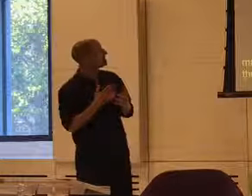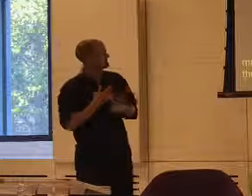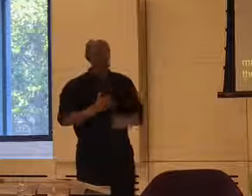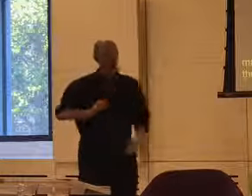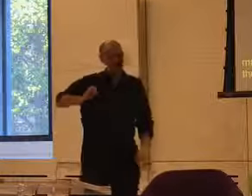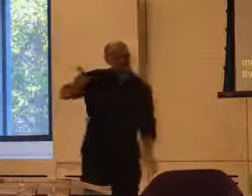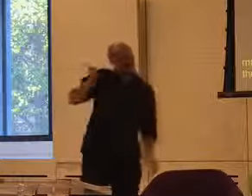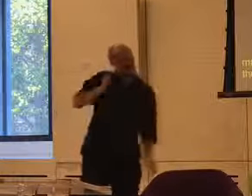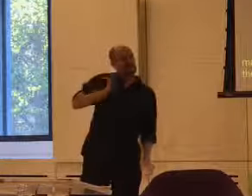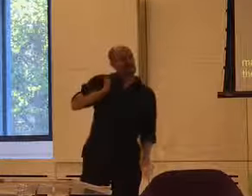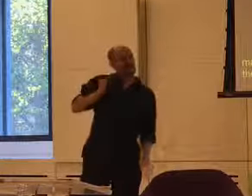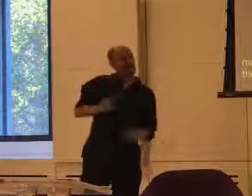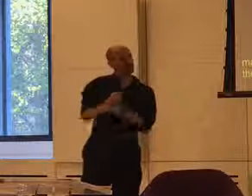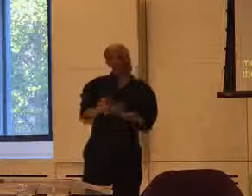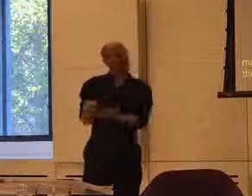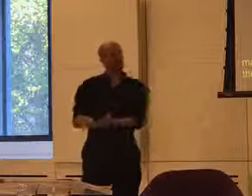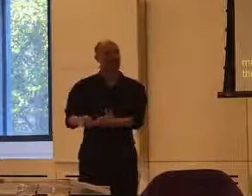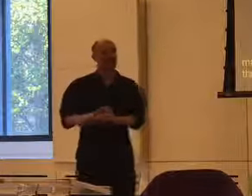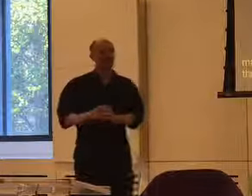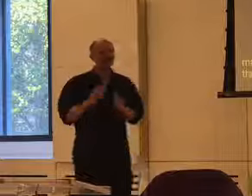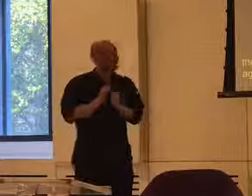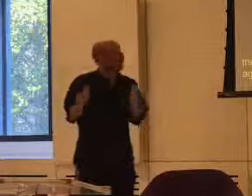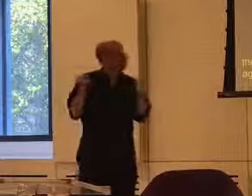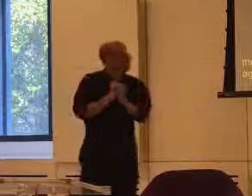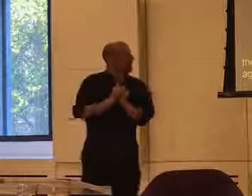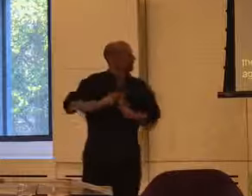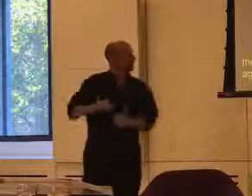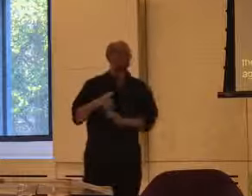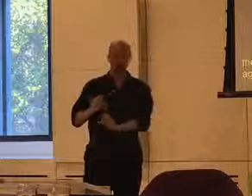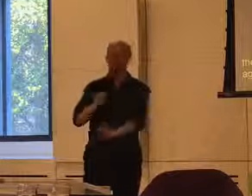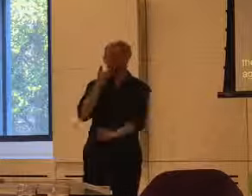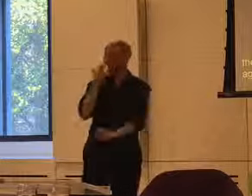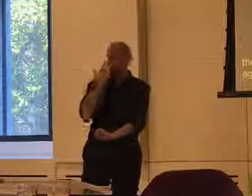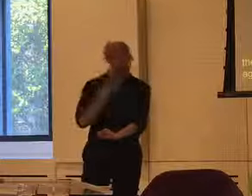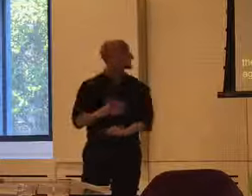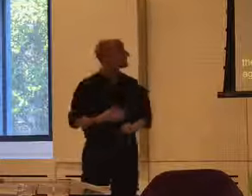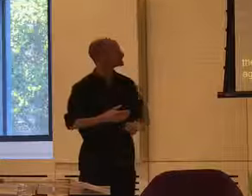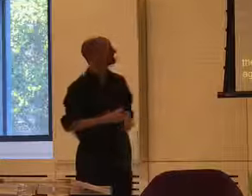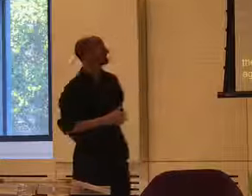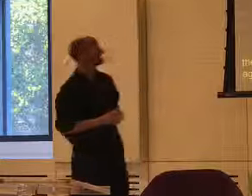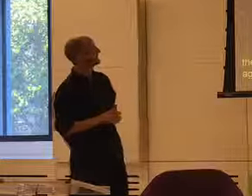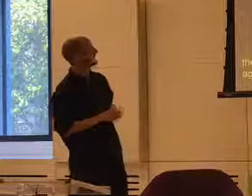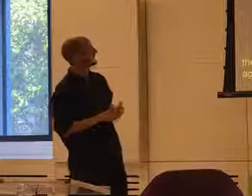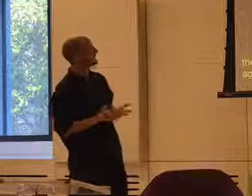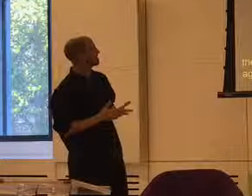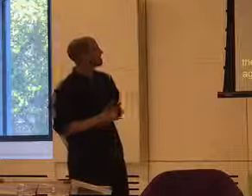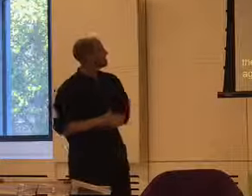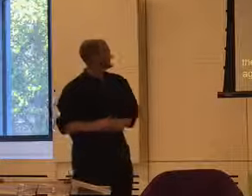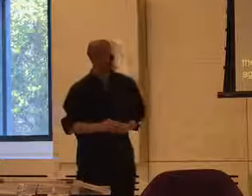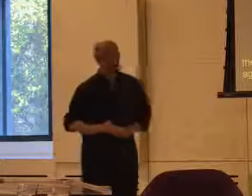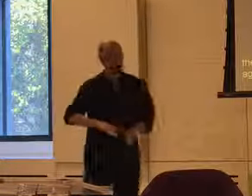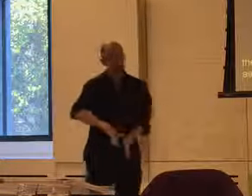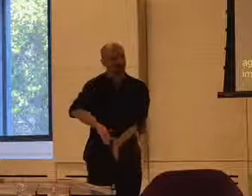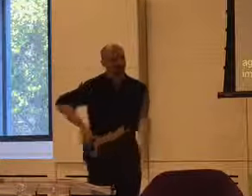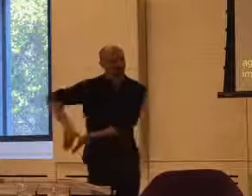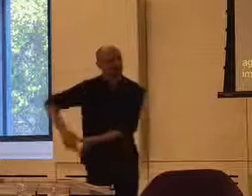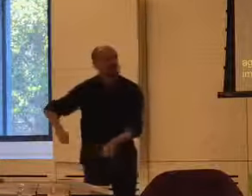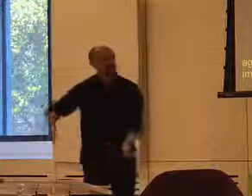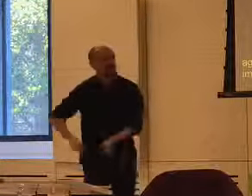feature age or developmentally inappropriate expectations being imposed on children.